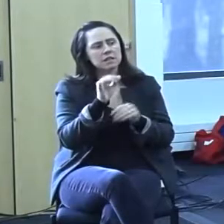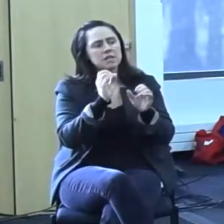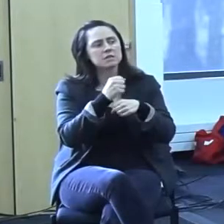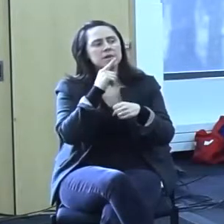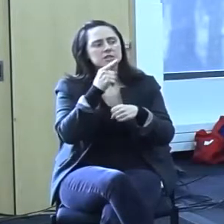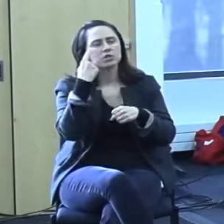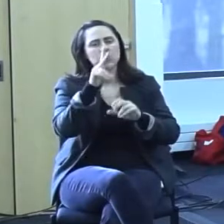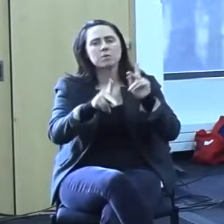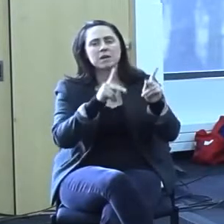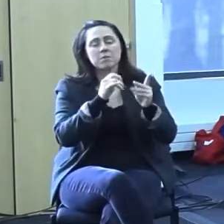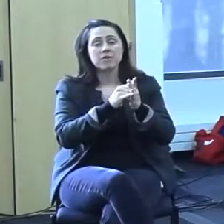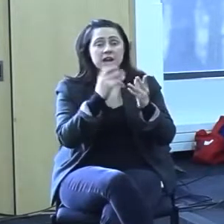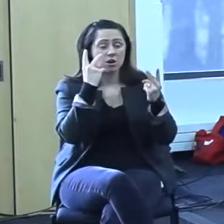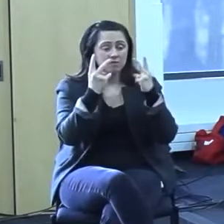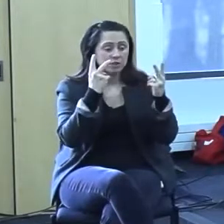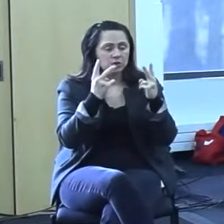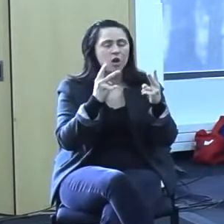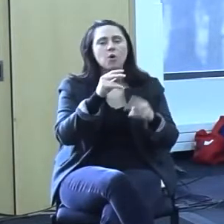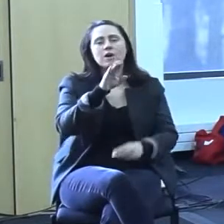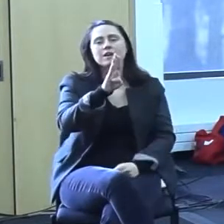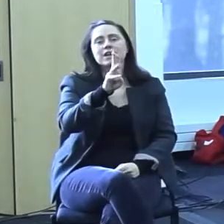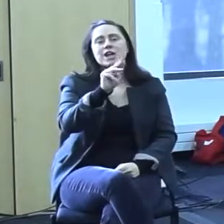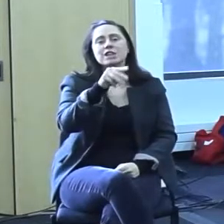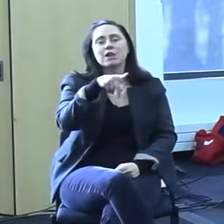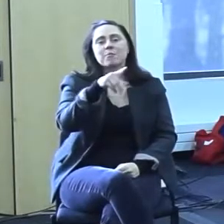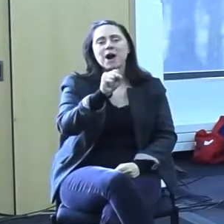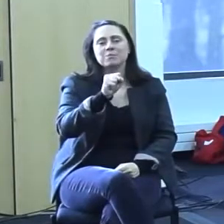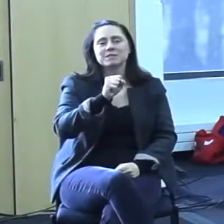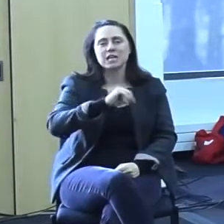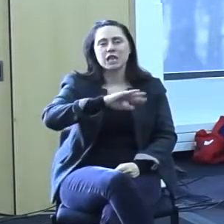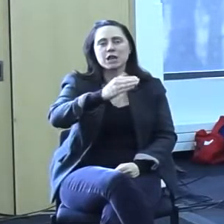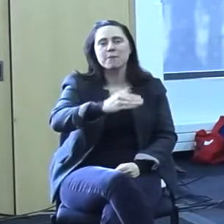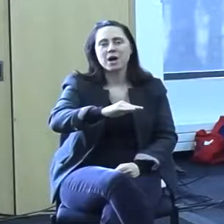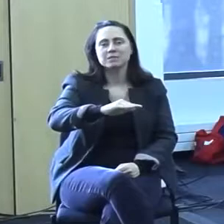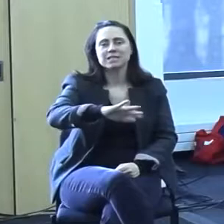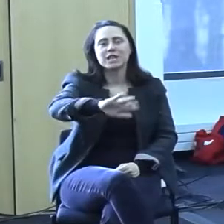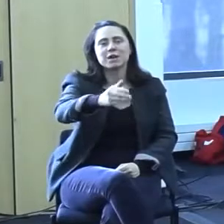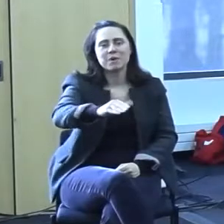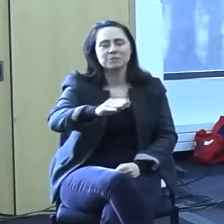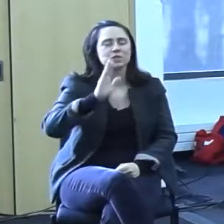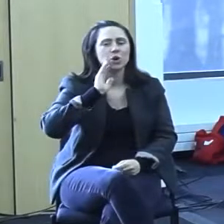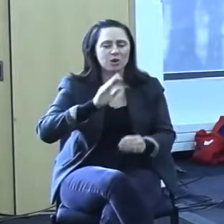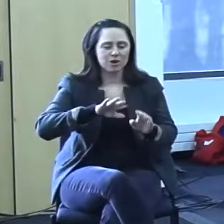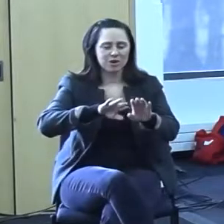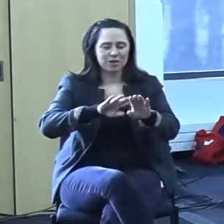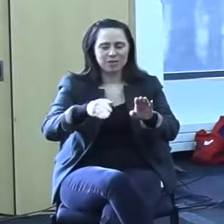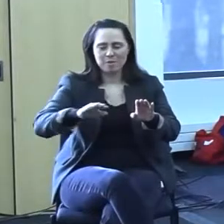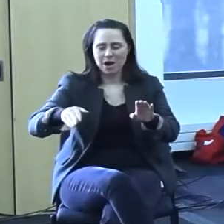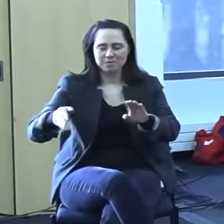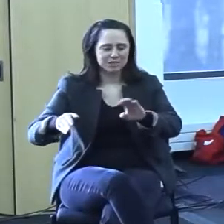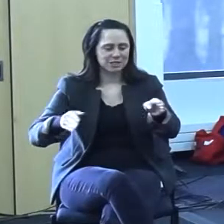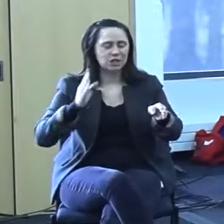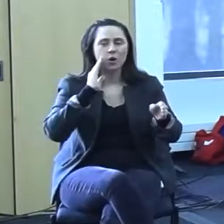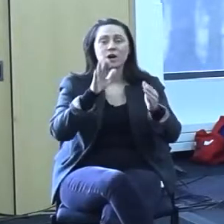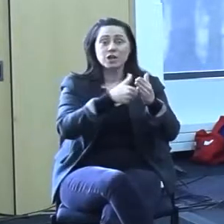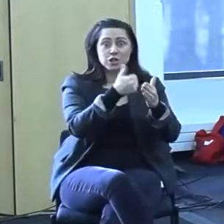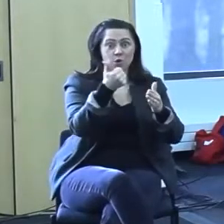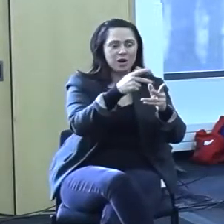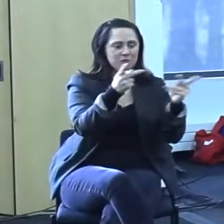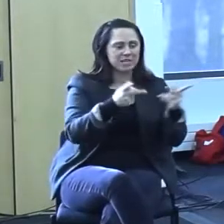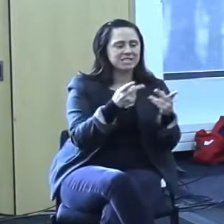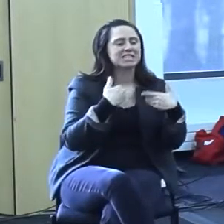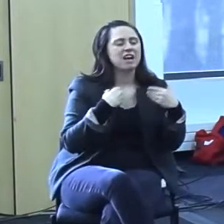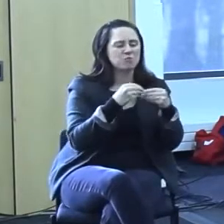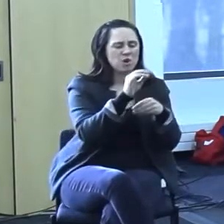sure like for people that are visually, yeah, the bumps. Like if you notice at places that they have that, I mean, it's mostly more newer places, like older places